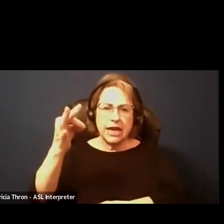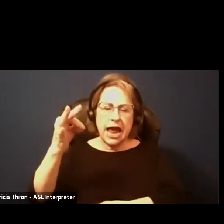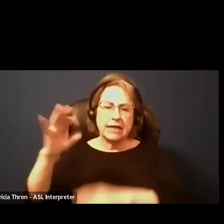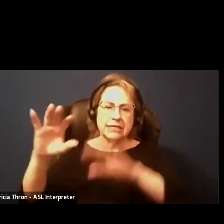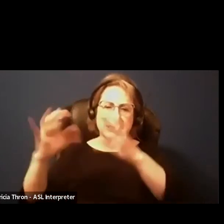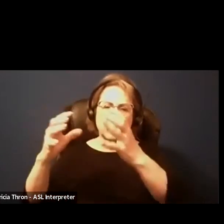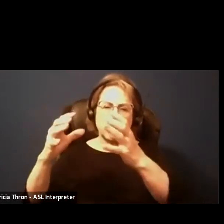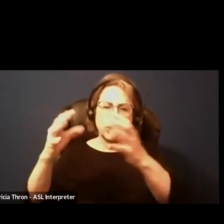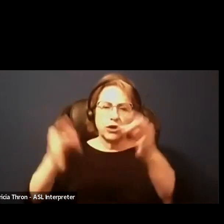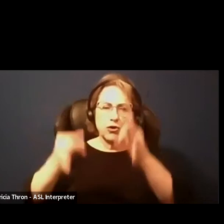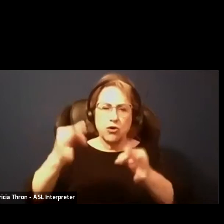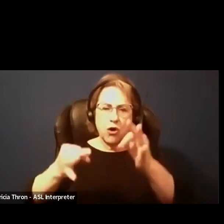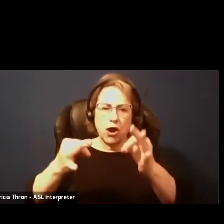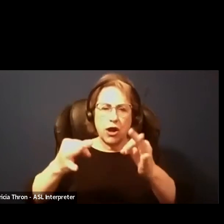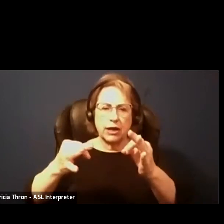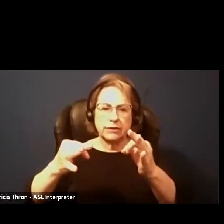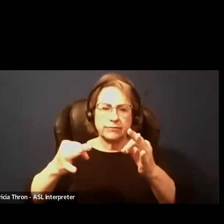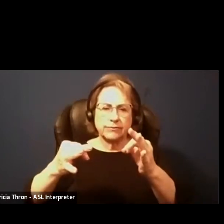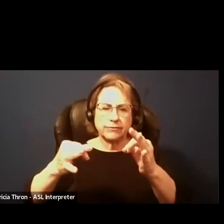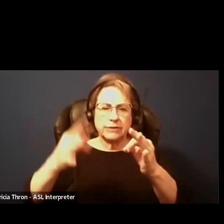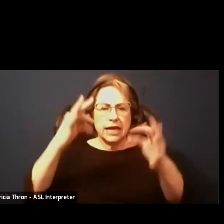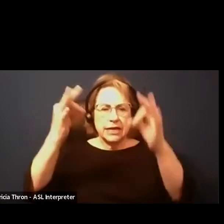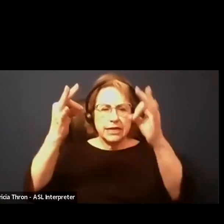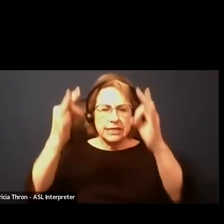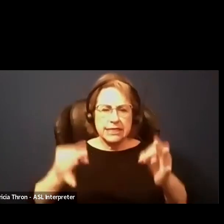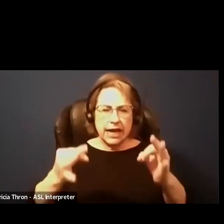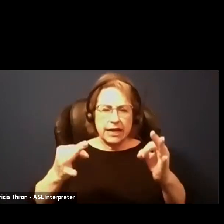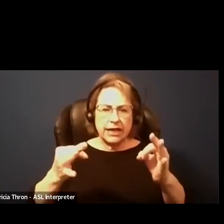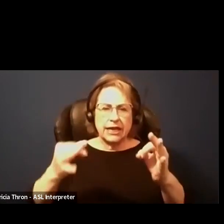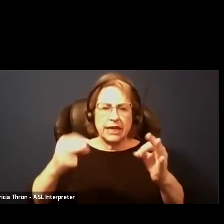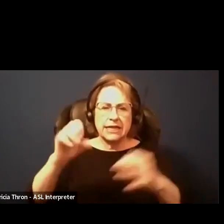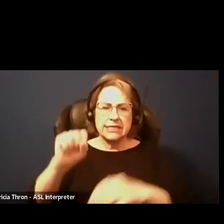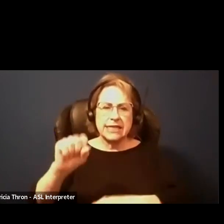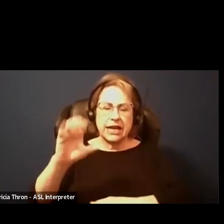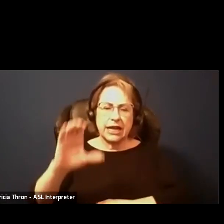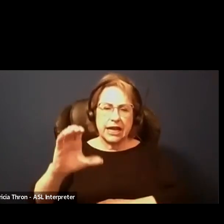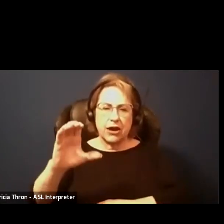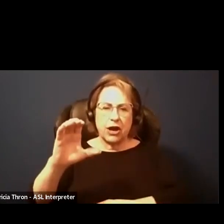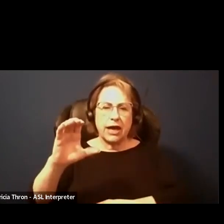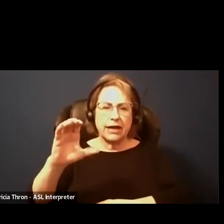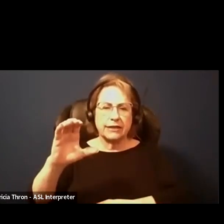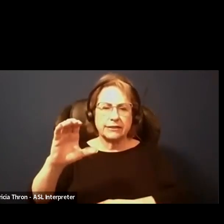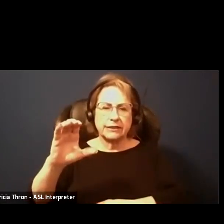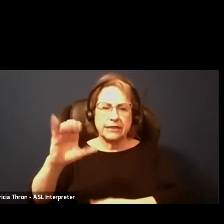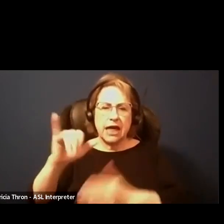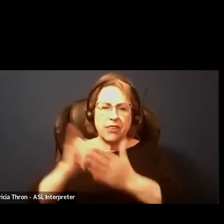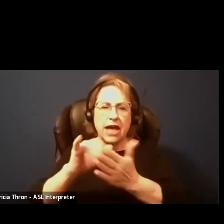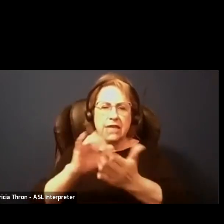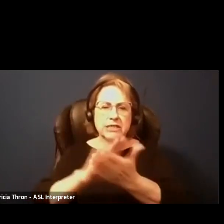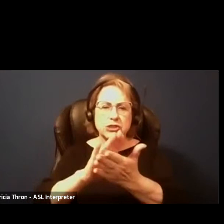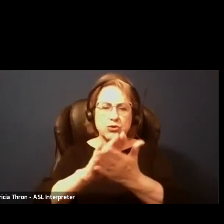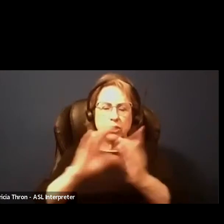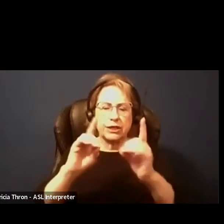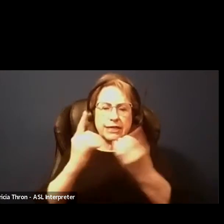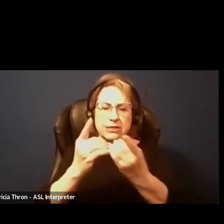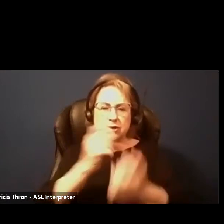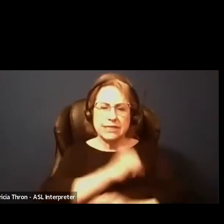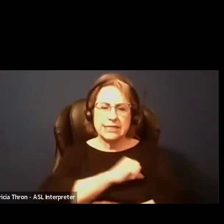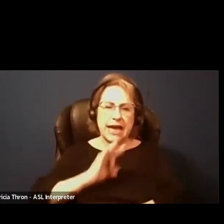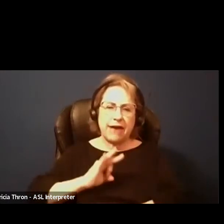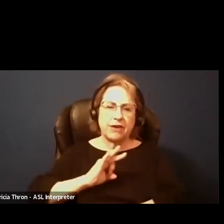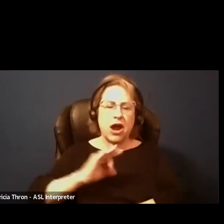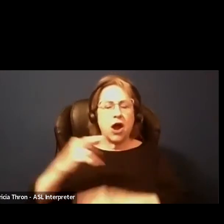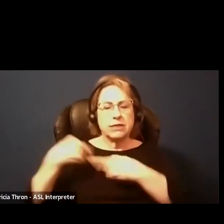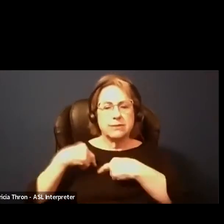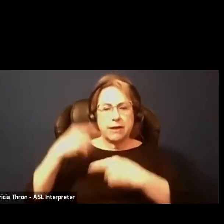County students, Flores versus Morgan Hill Unified School District, that school district staff were responsible for maintaining safe school